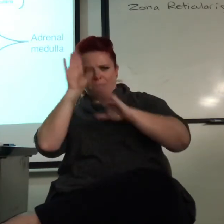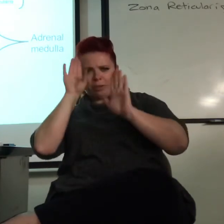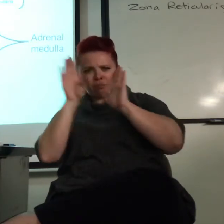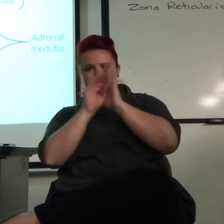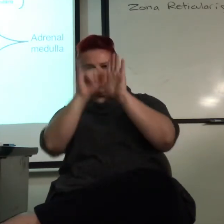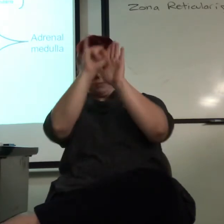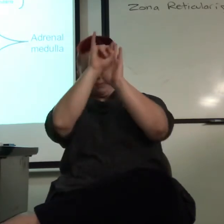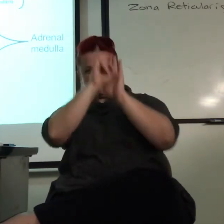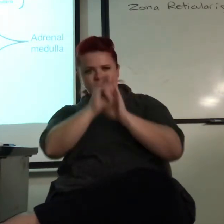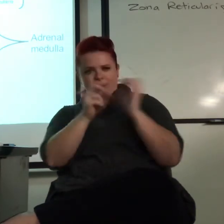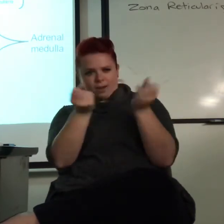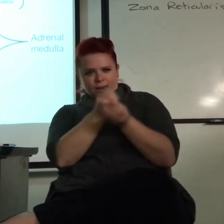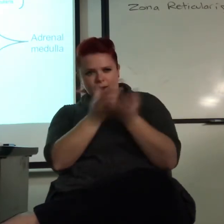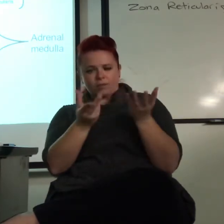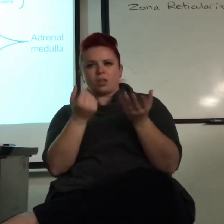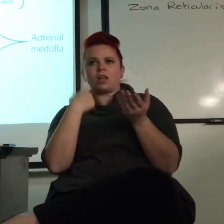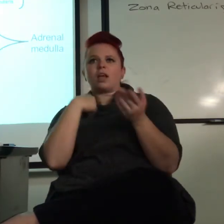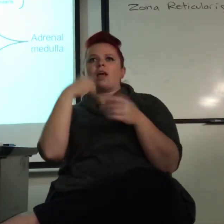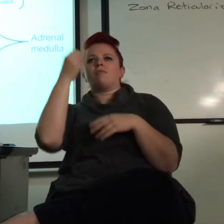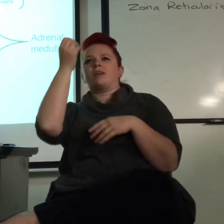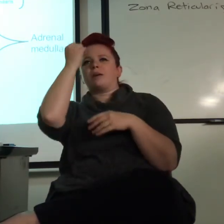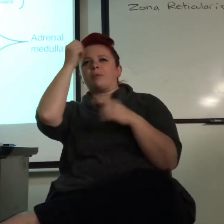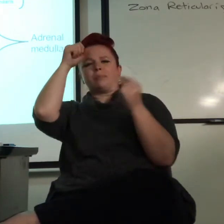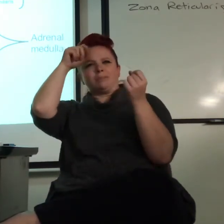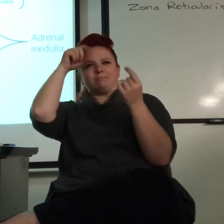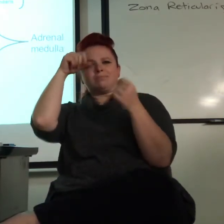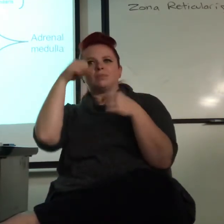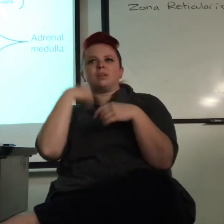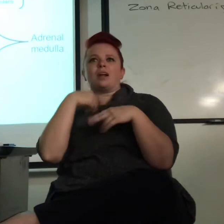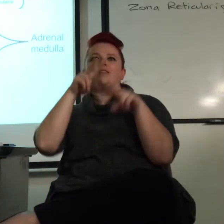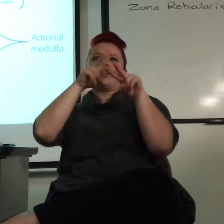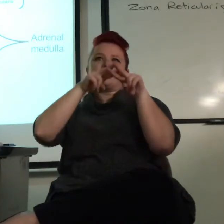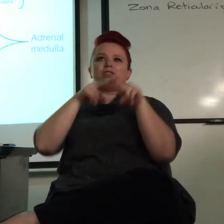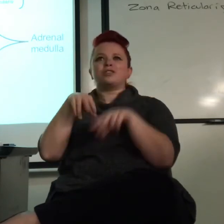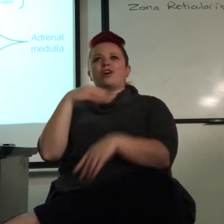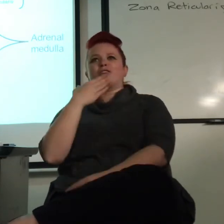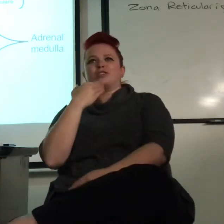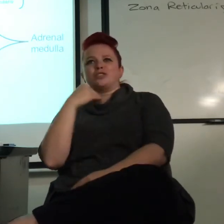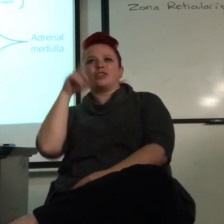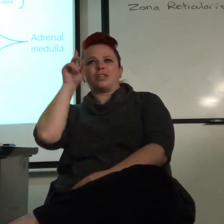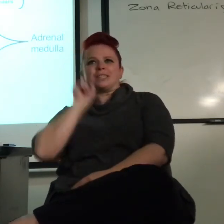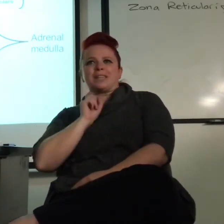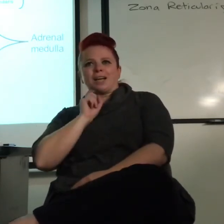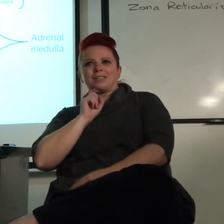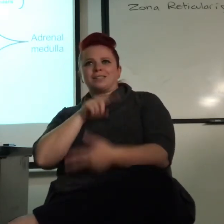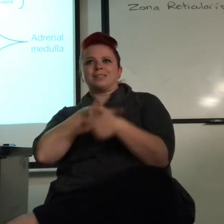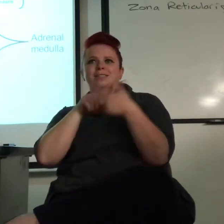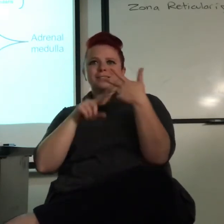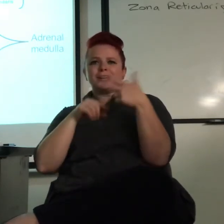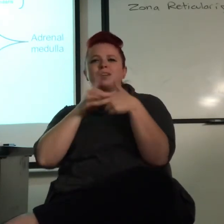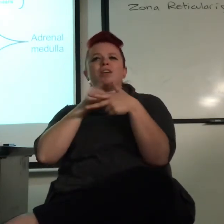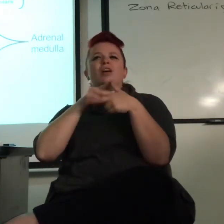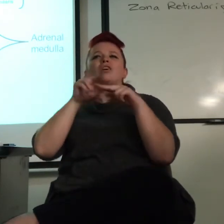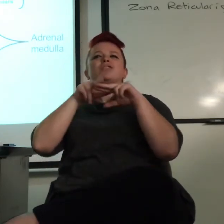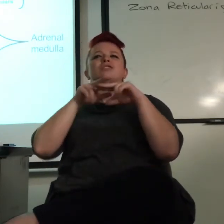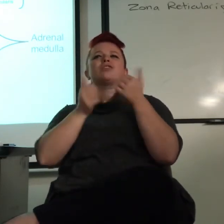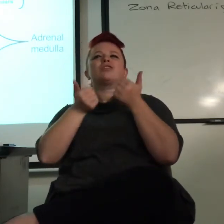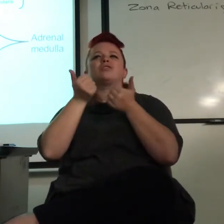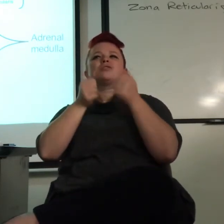different zones. And I have a little memory jogger, salt, sugar, sex, right? Because salt refers to which zone?